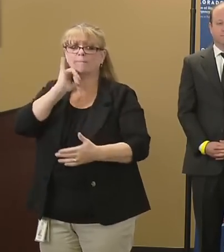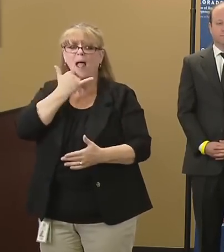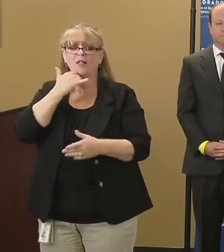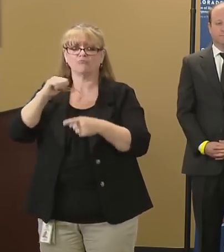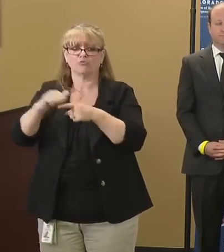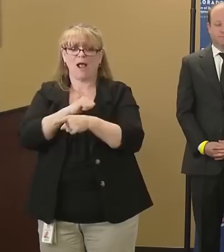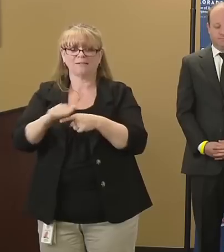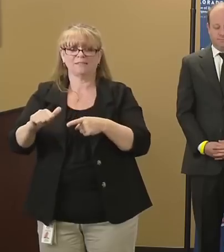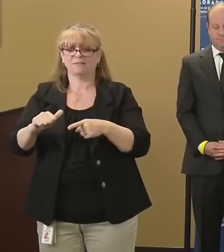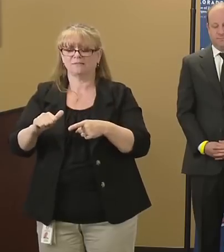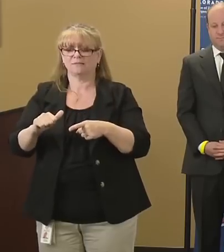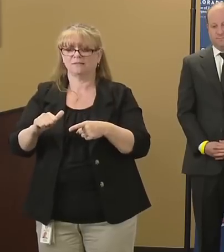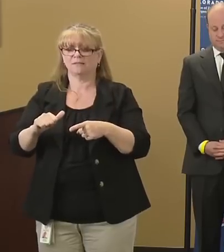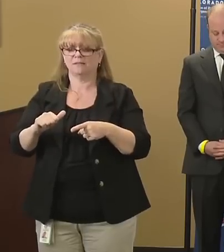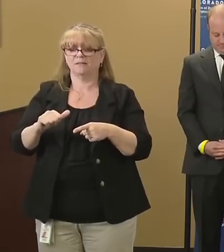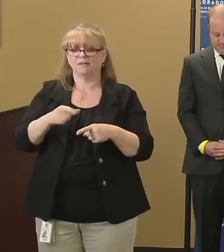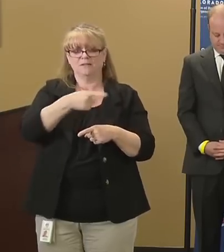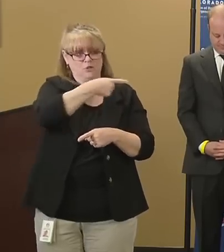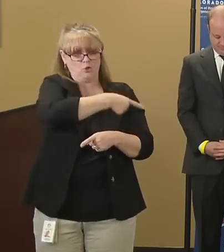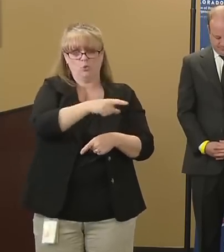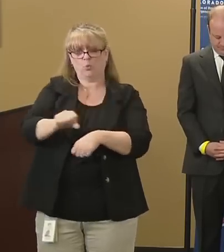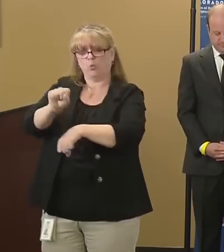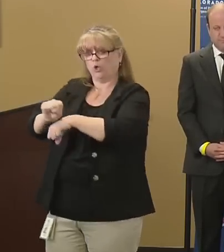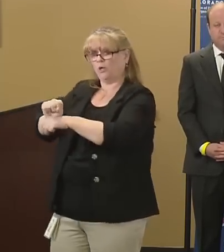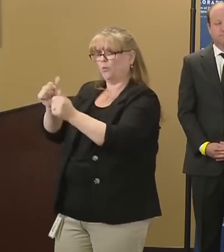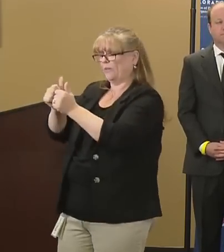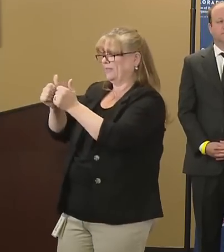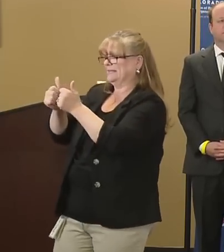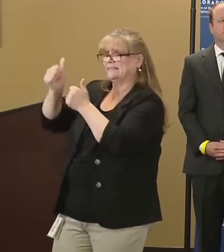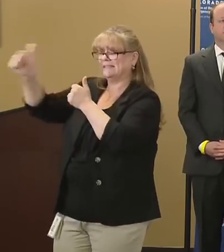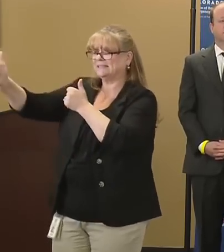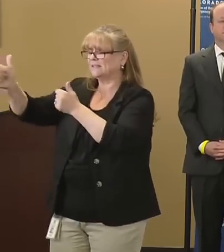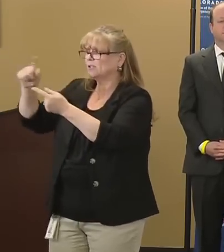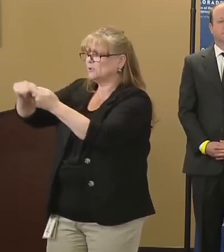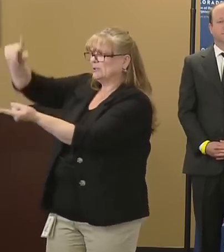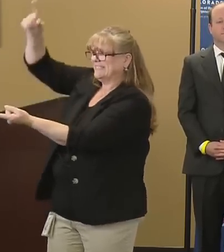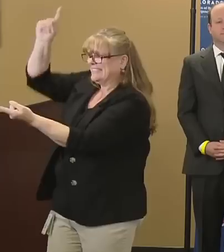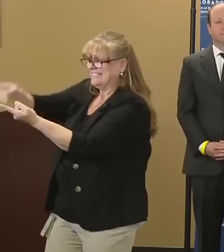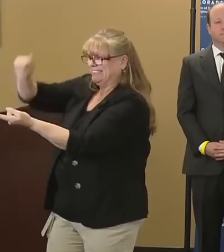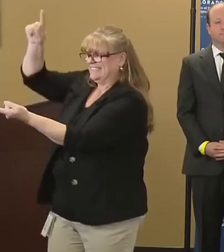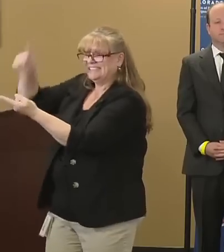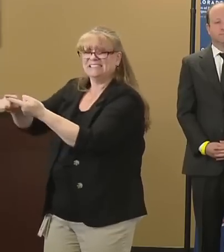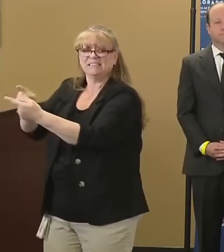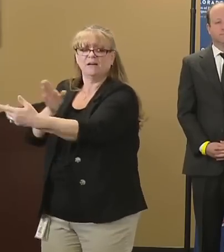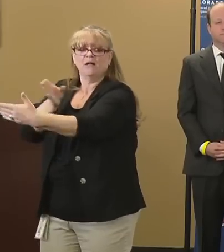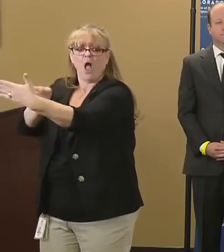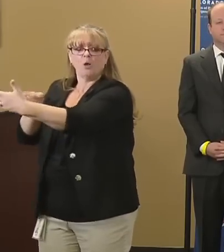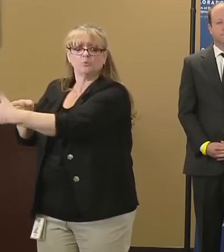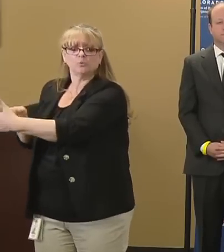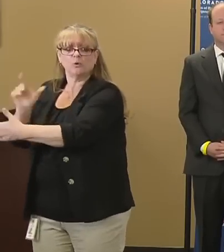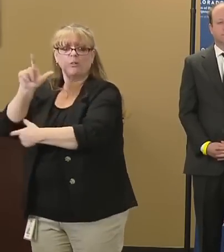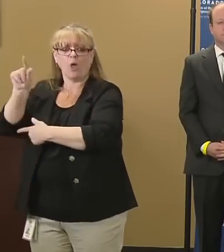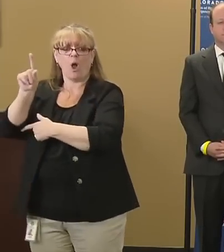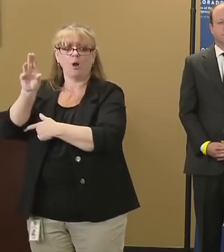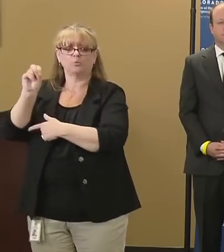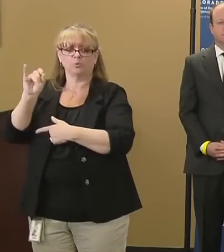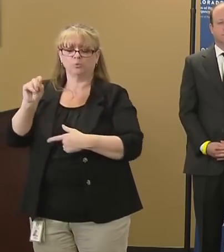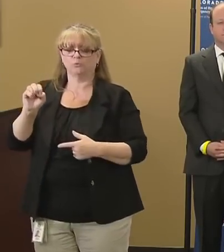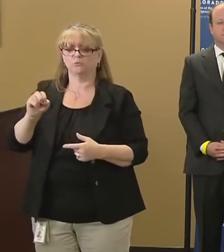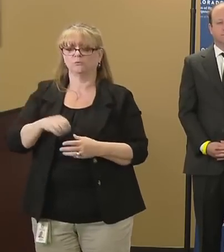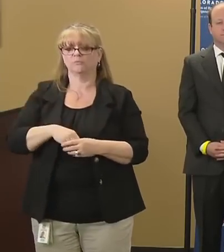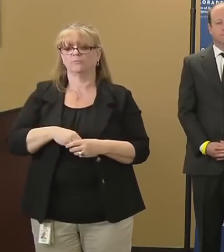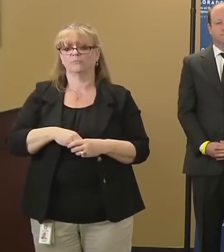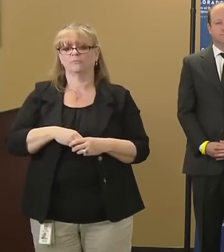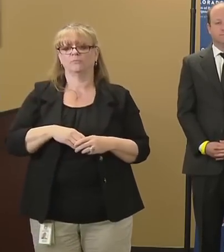laws that could alleviate some of those problems? Yeah, so the kind of the ethical leaders in the field were on